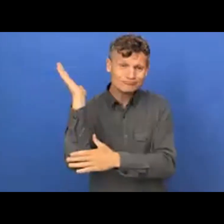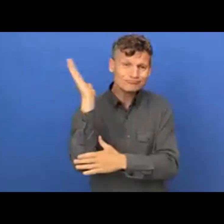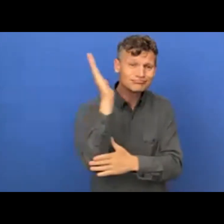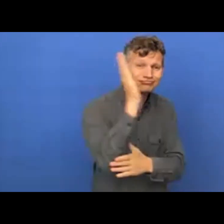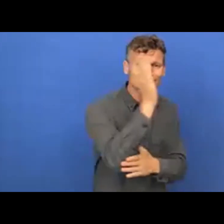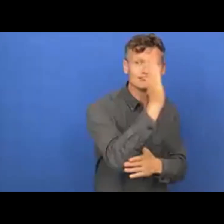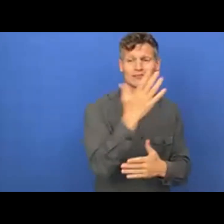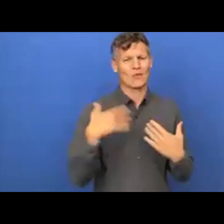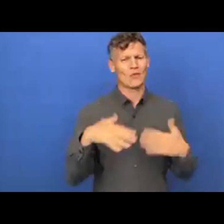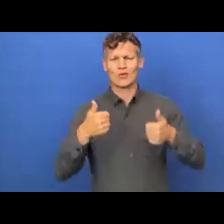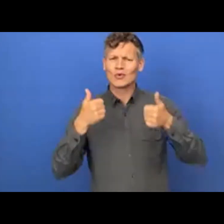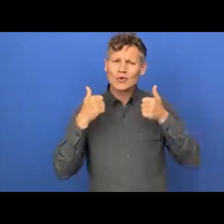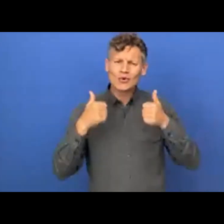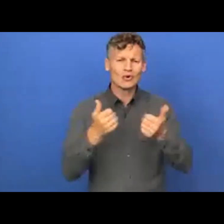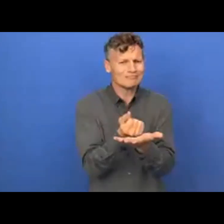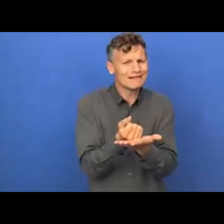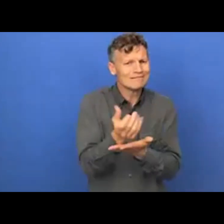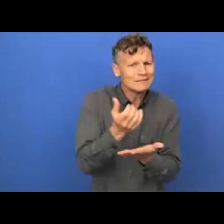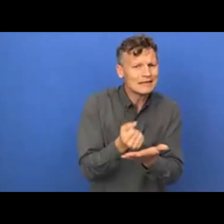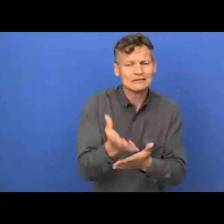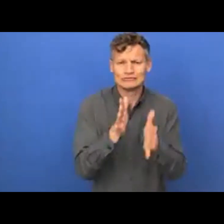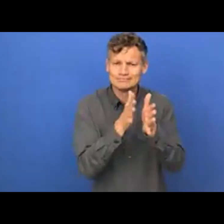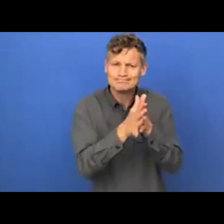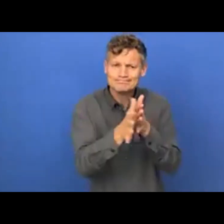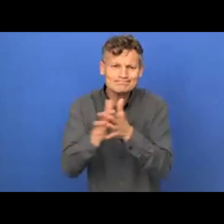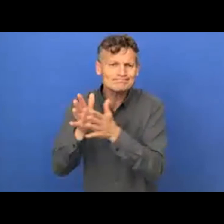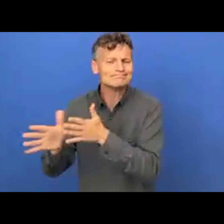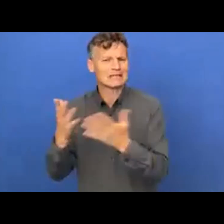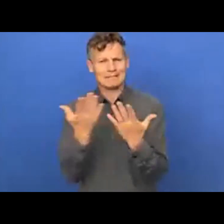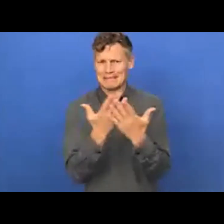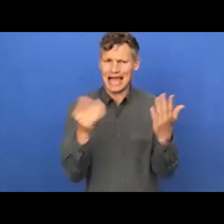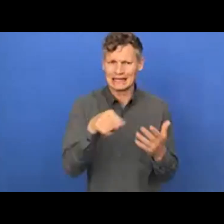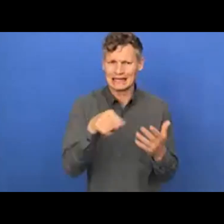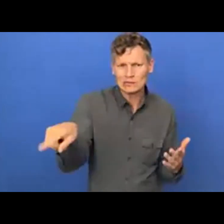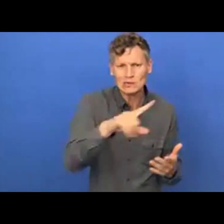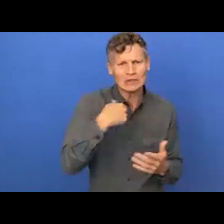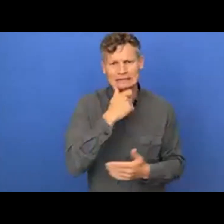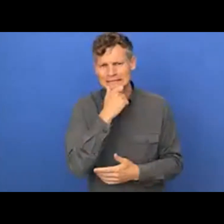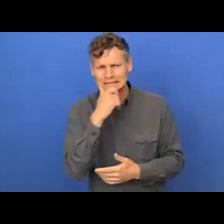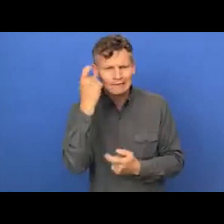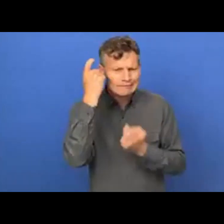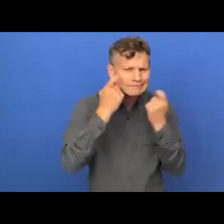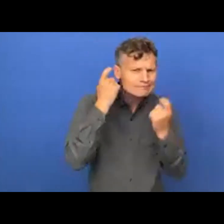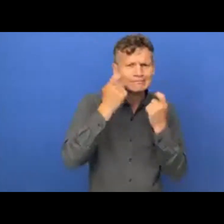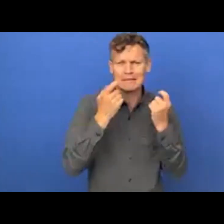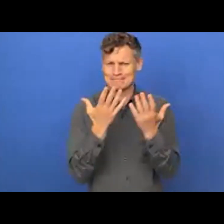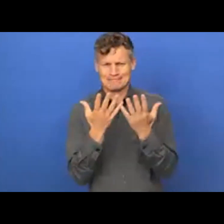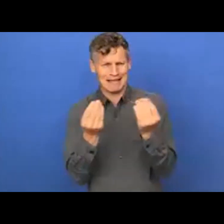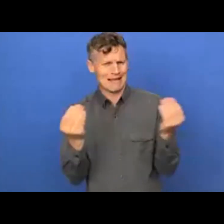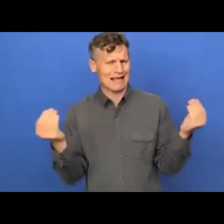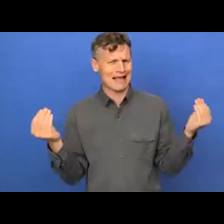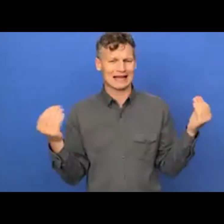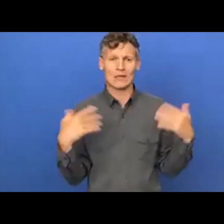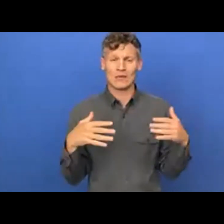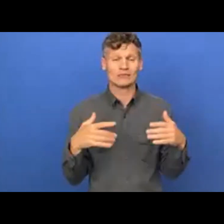had lots of food for thought. I mean, and I also want to thank the team